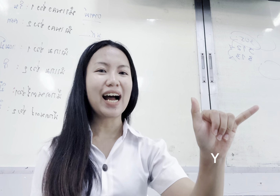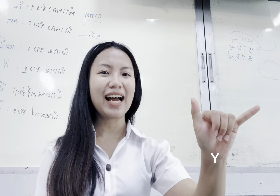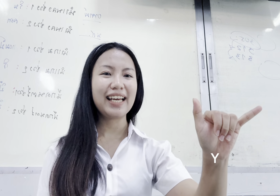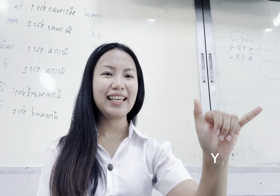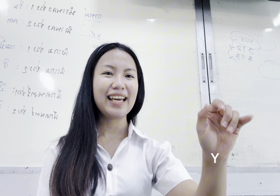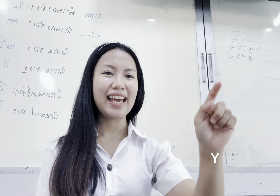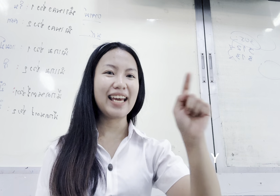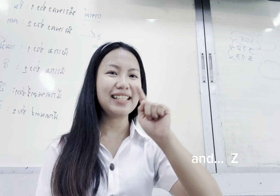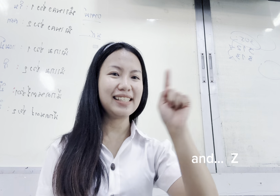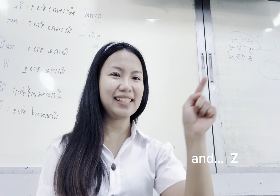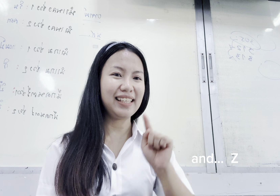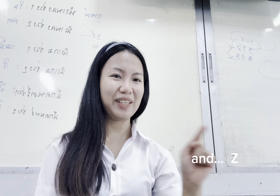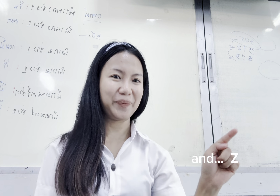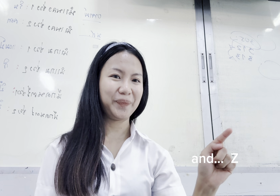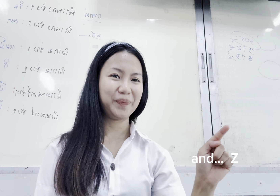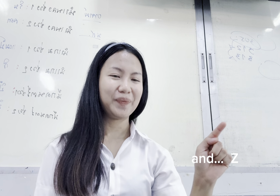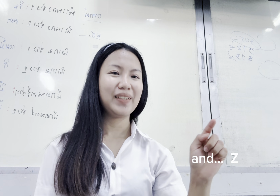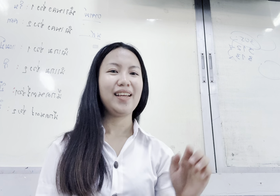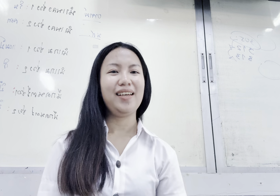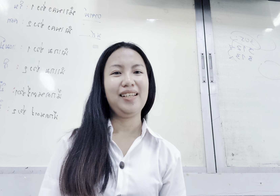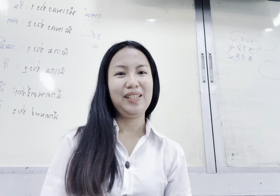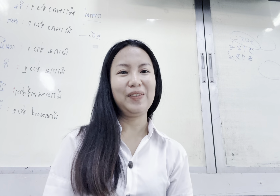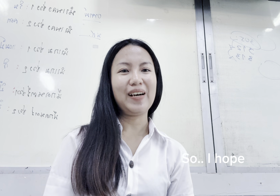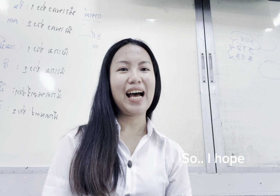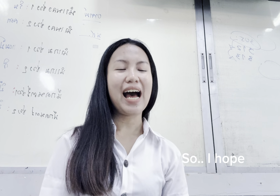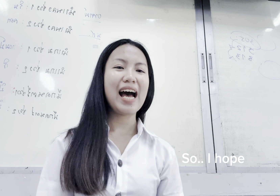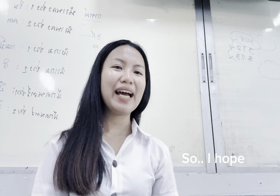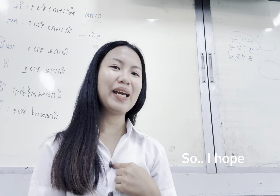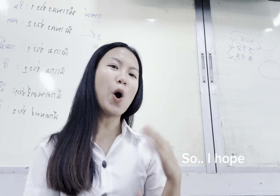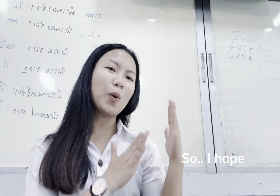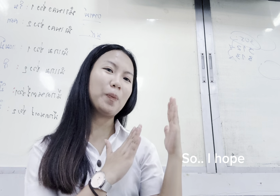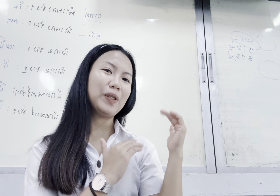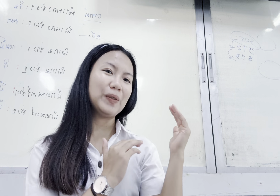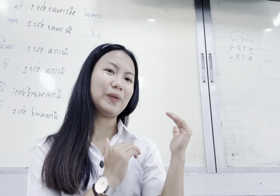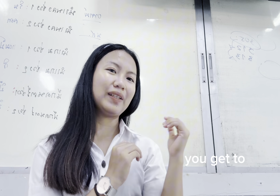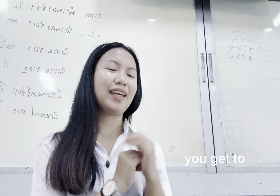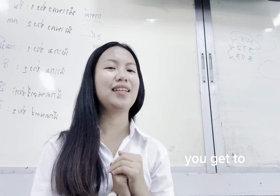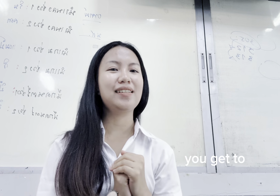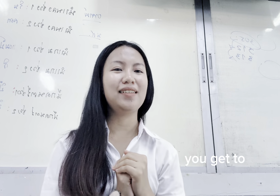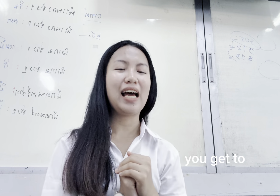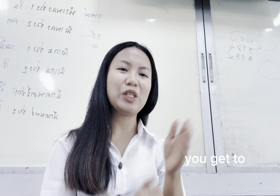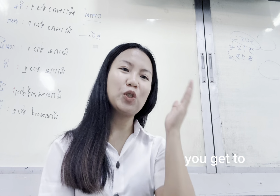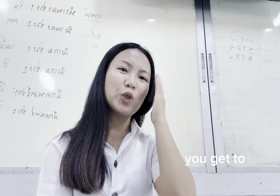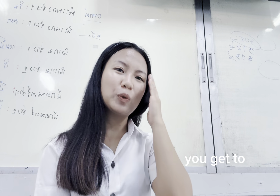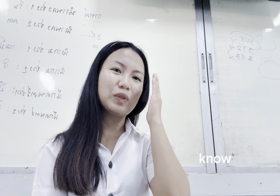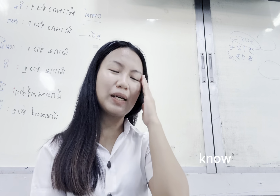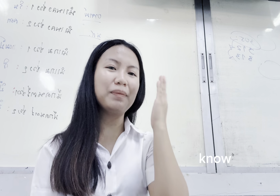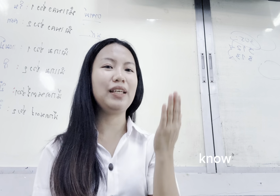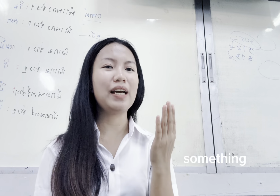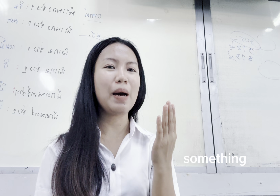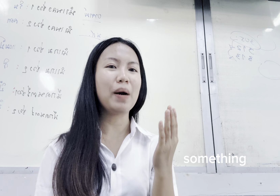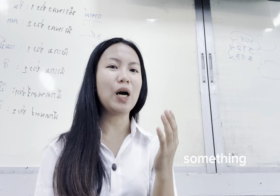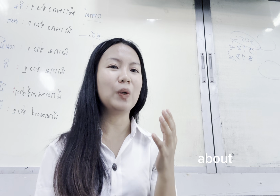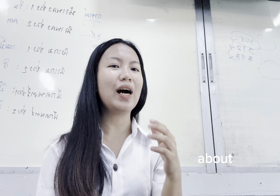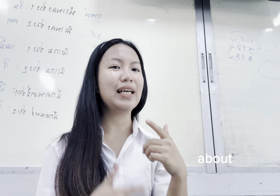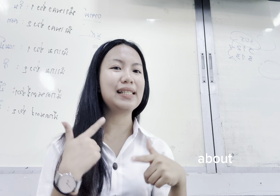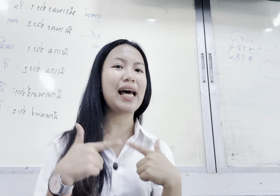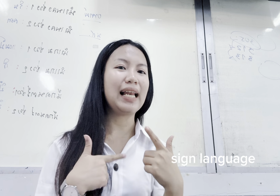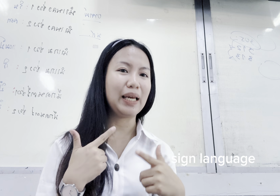Y, and Z. So I hope you get to know something about sign